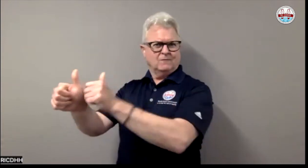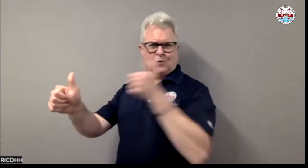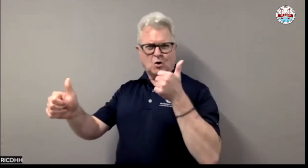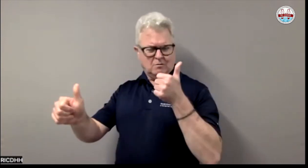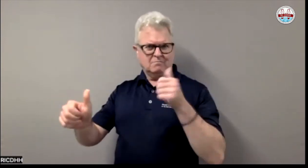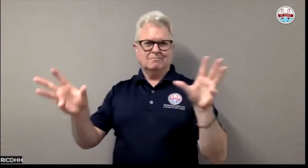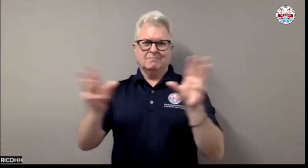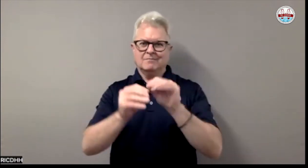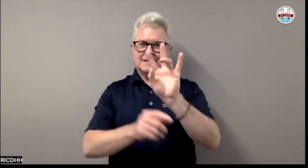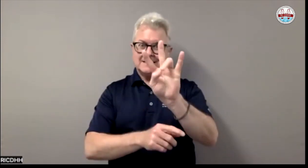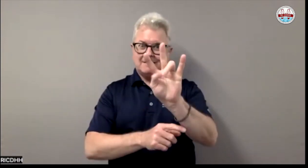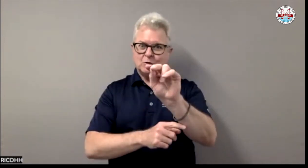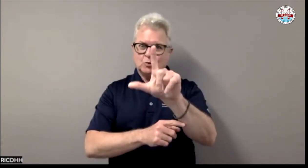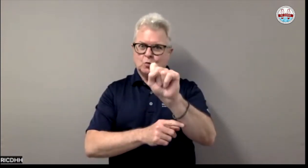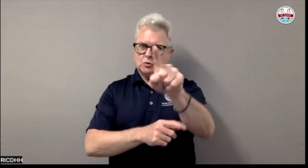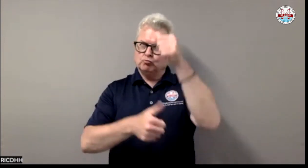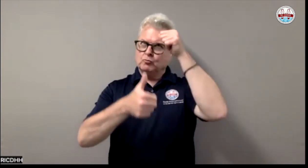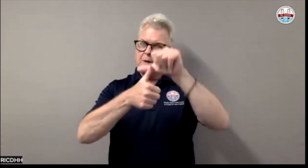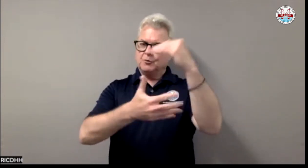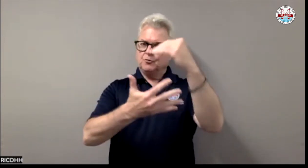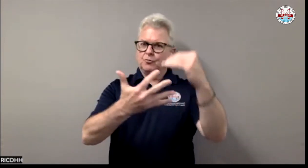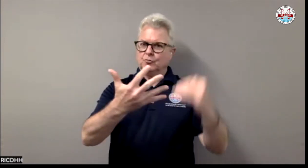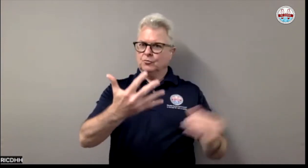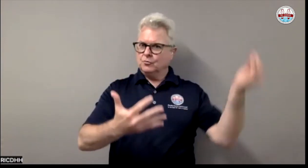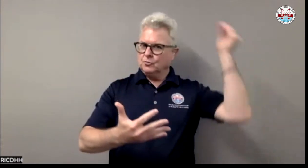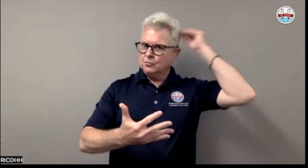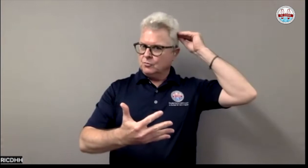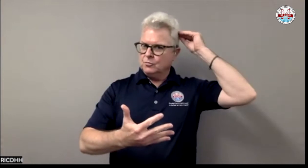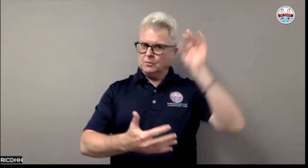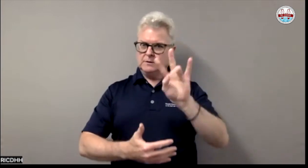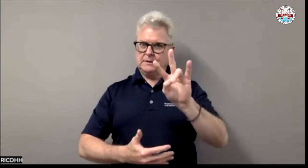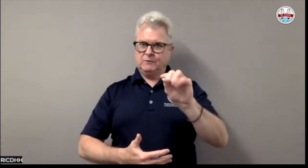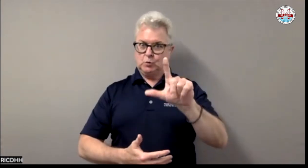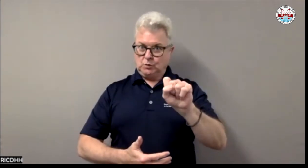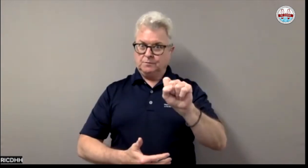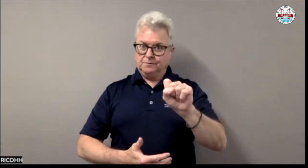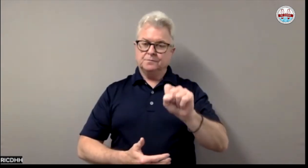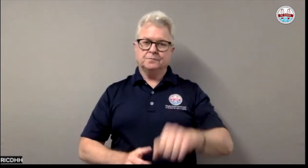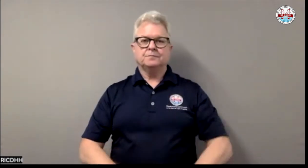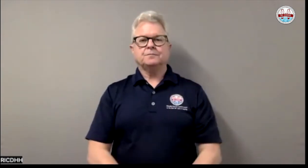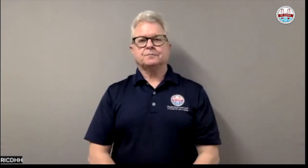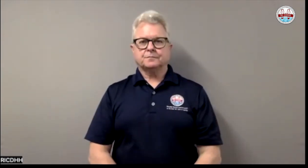tools to help protect against COVID-19. There are 7 tools that I want to discuss with you.